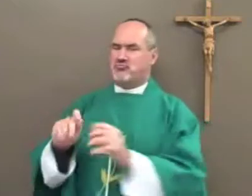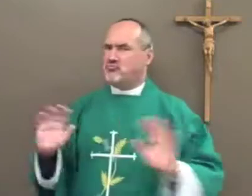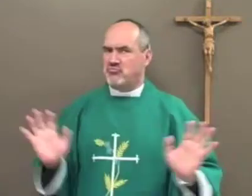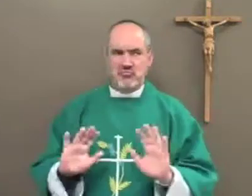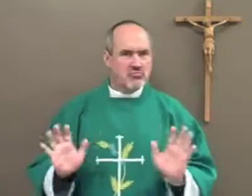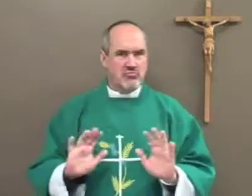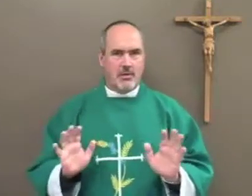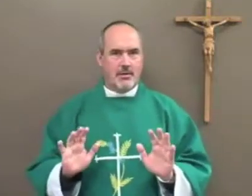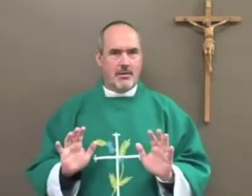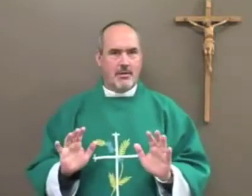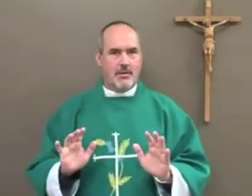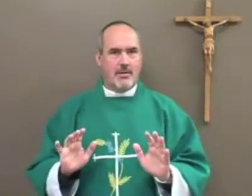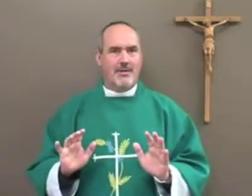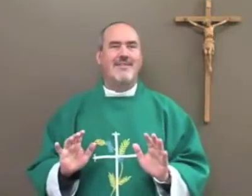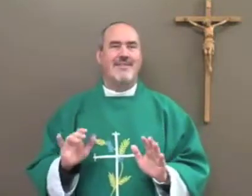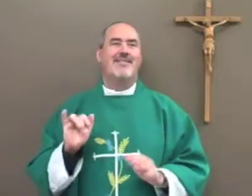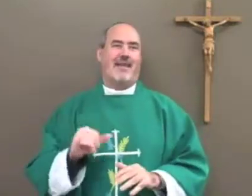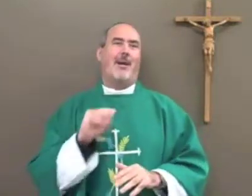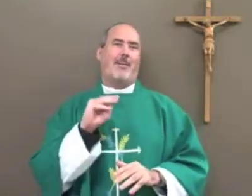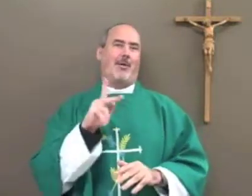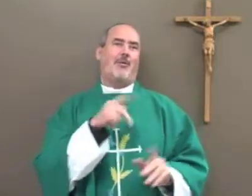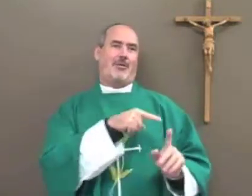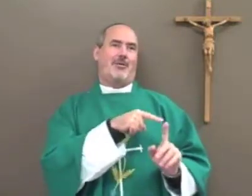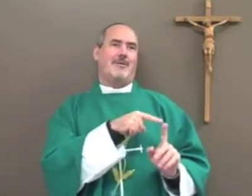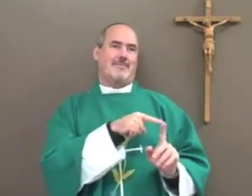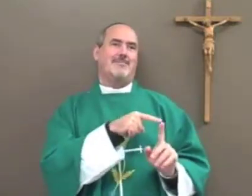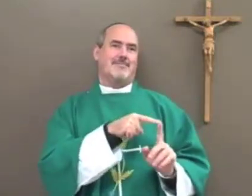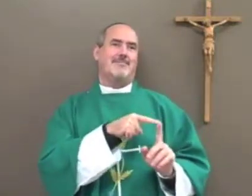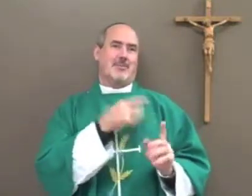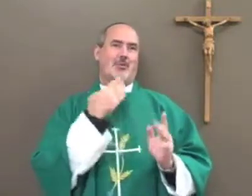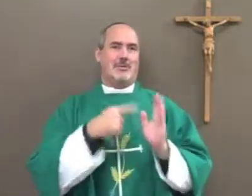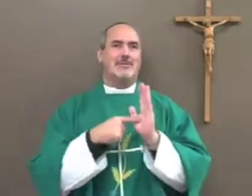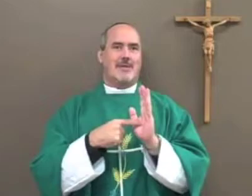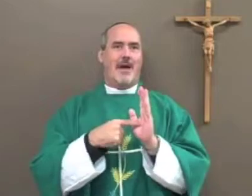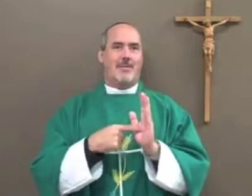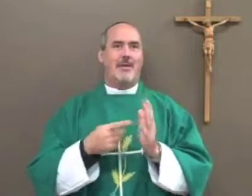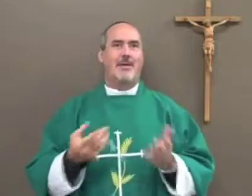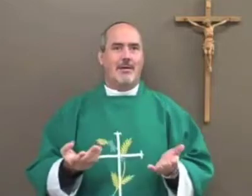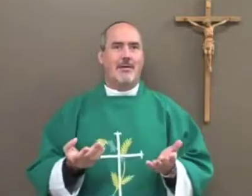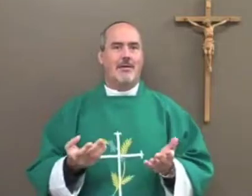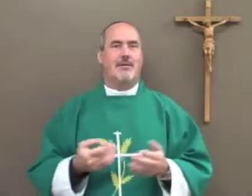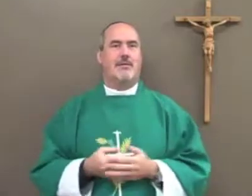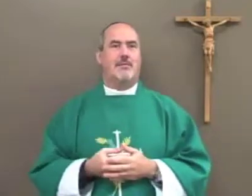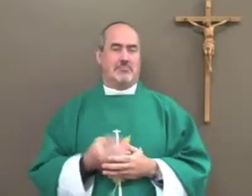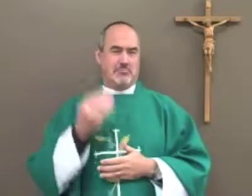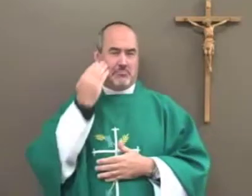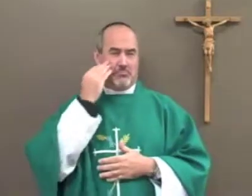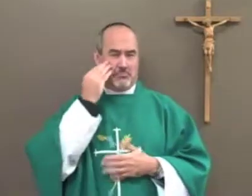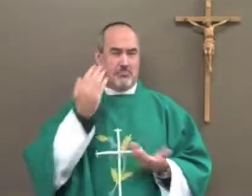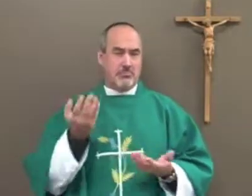wrong against us, and that we shouldn't seek vengeance. And that was what Martin Luther King was all